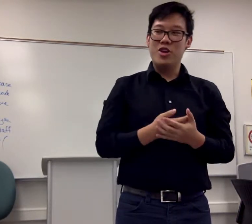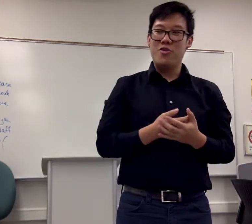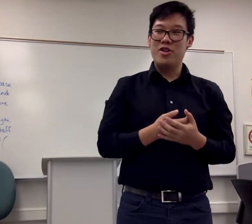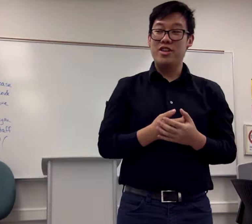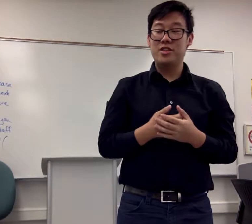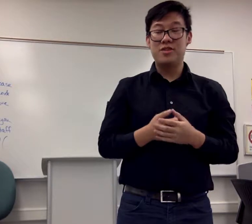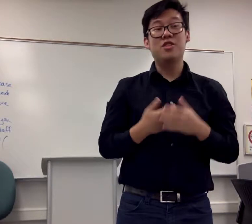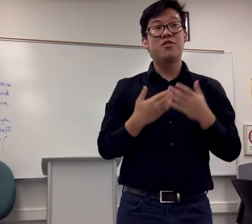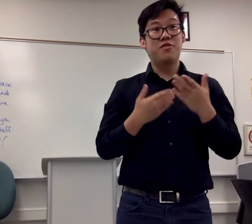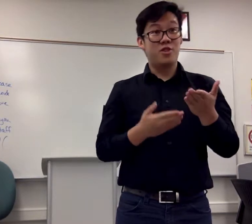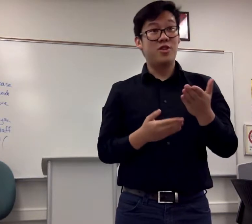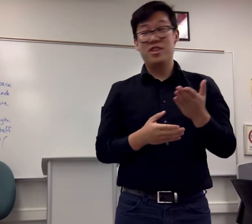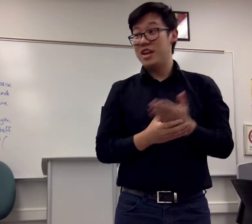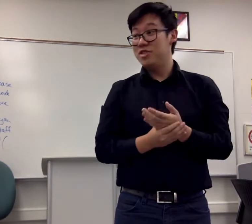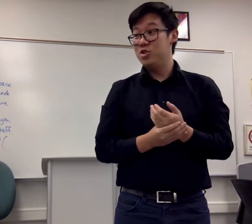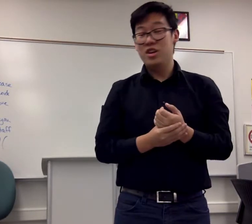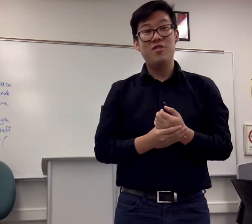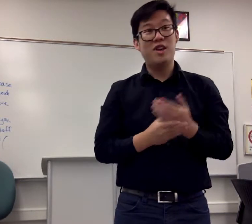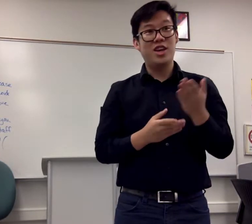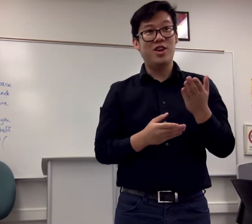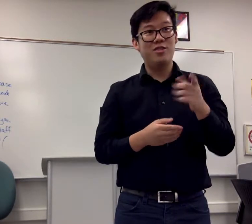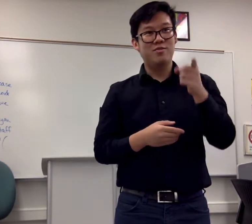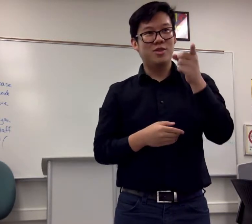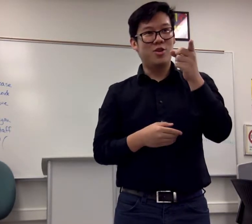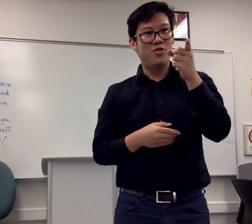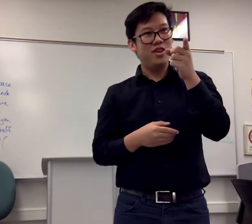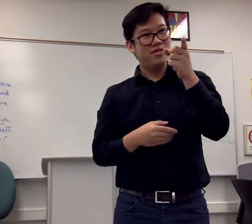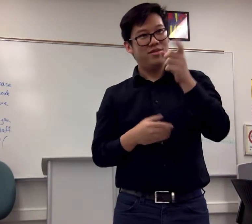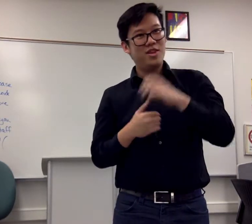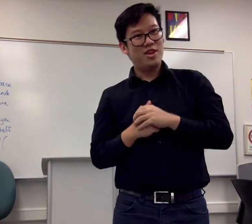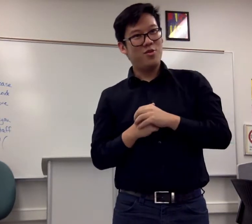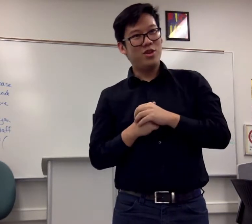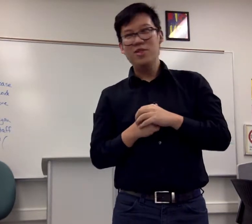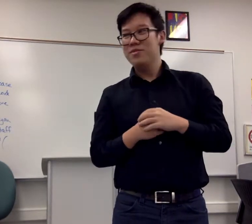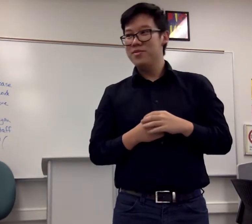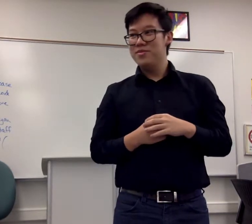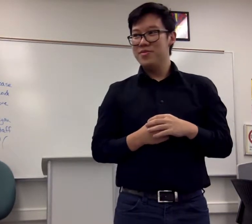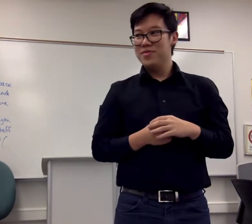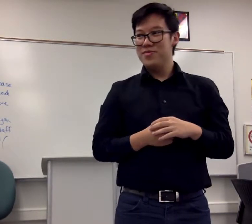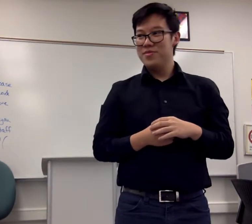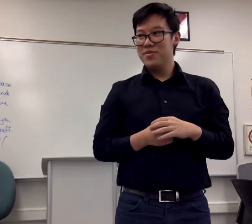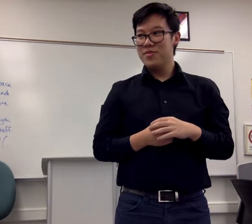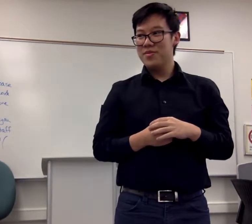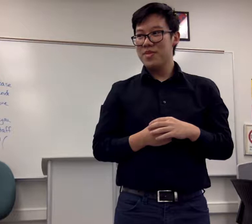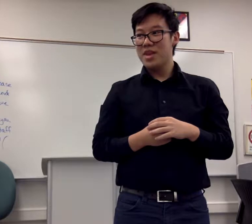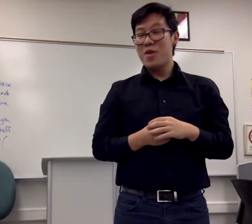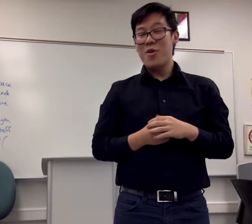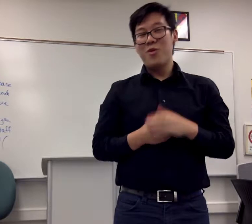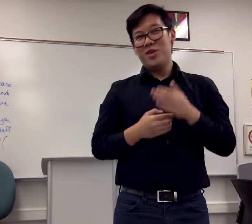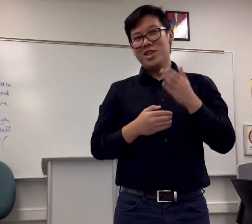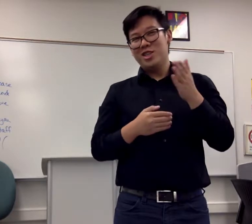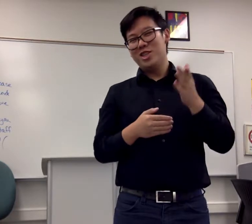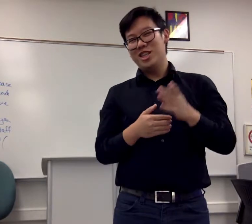it for the service of our deaf student right here, Sophie. Yeah, but I don't need an interpreter, so... Well, but she